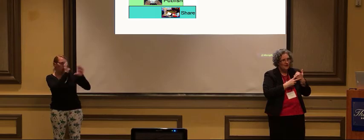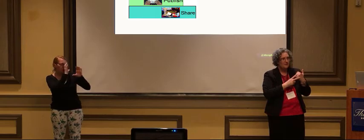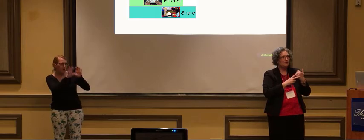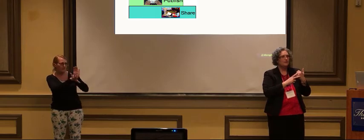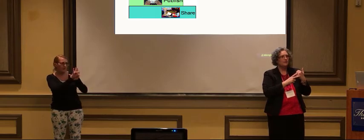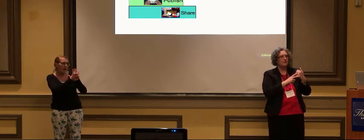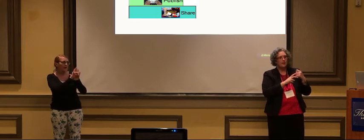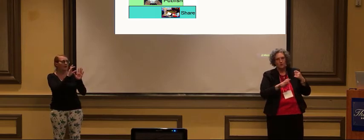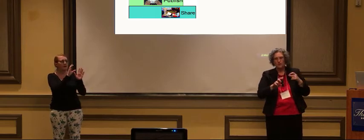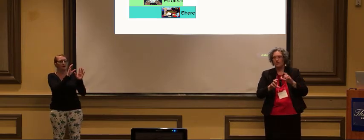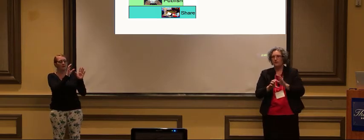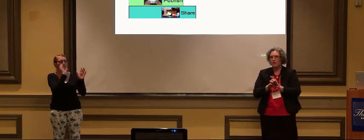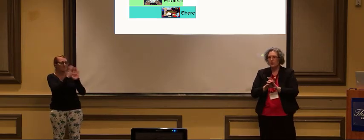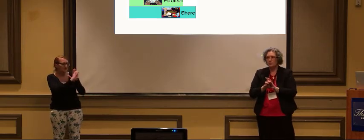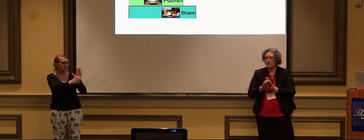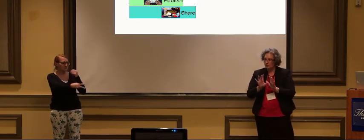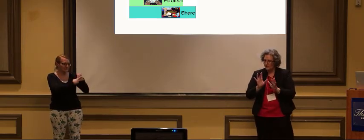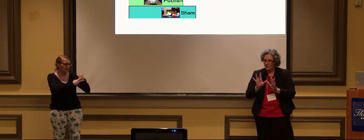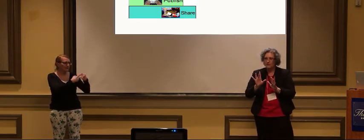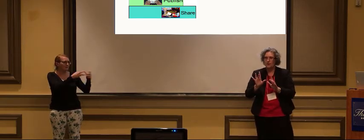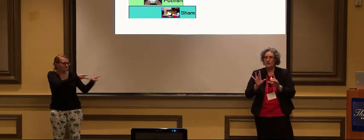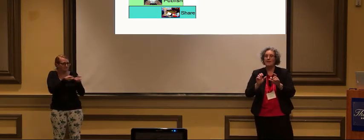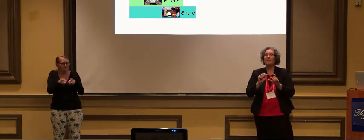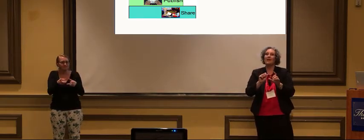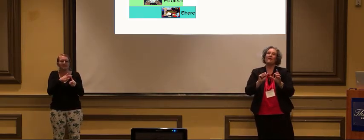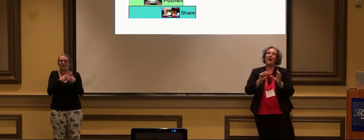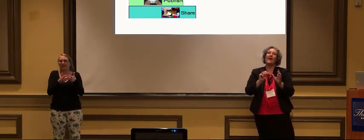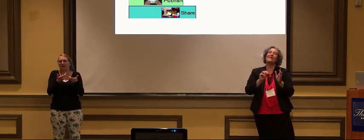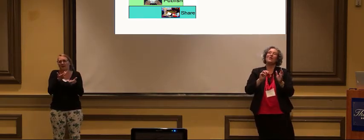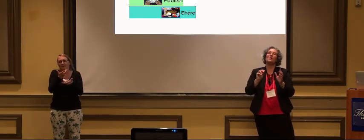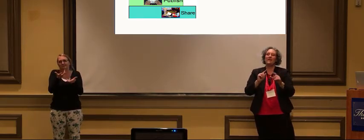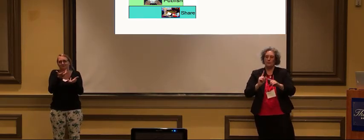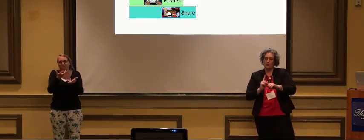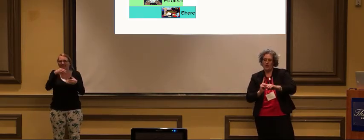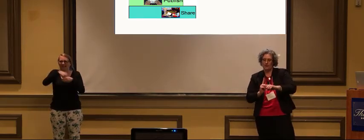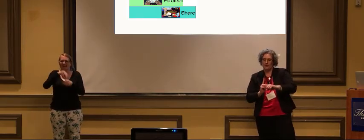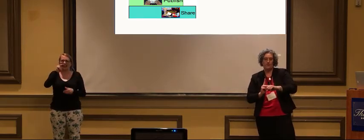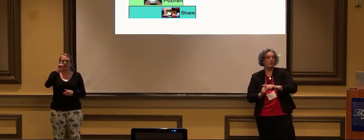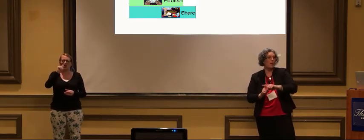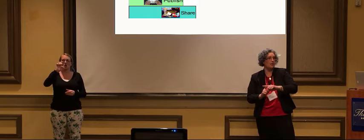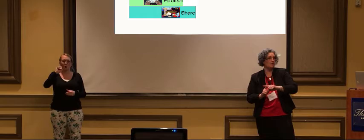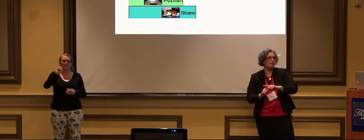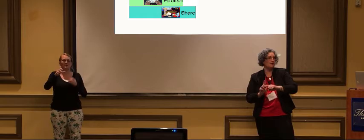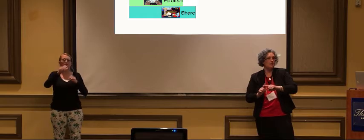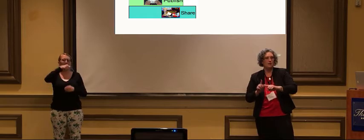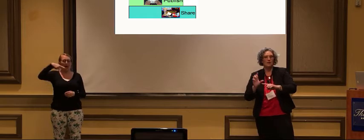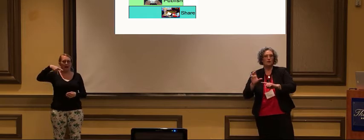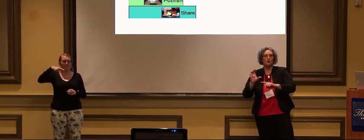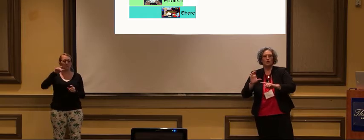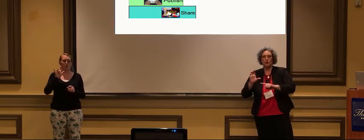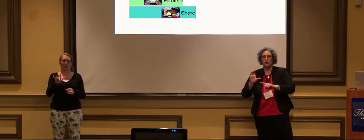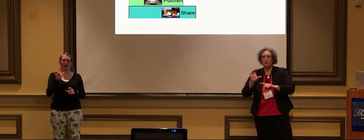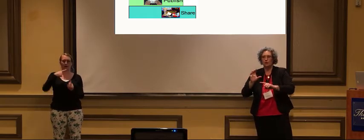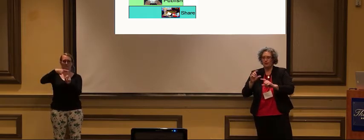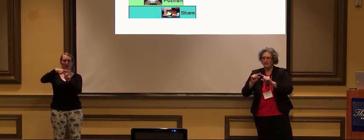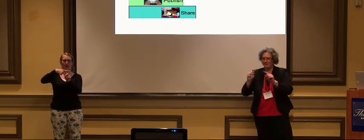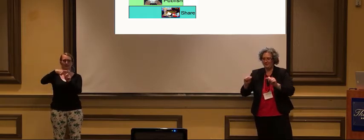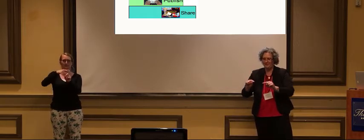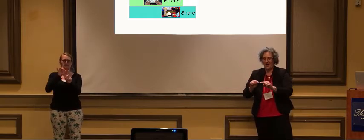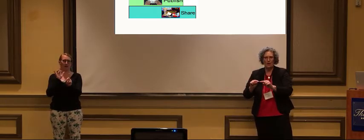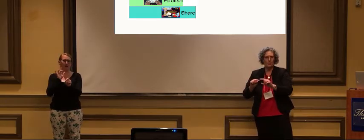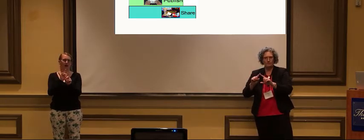it, save it, goes to their photos, click photo. In the Notes app, you click the plus, goes to your